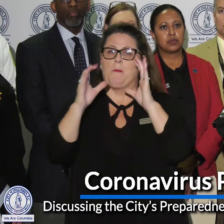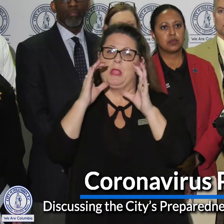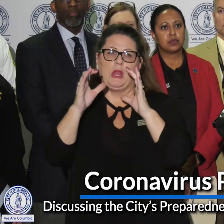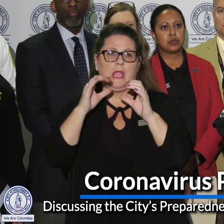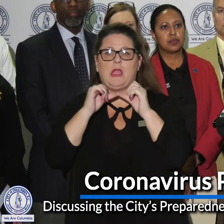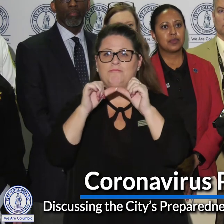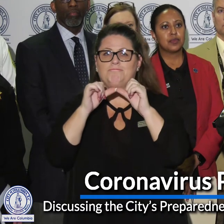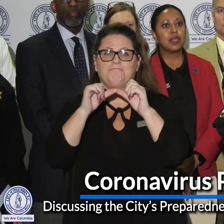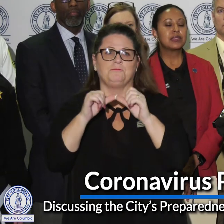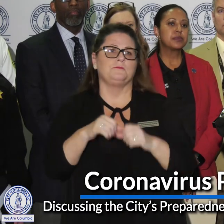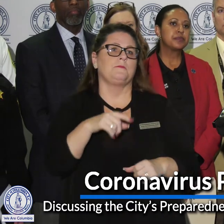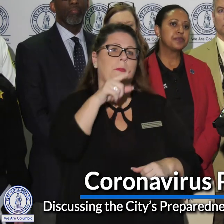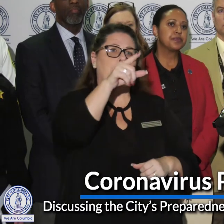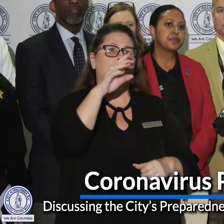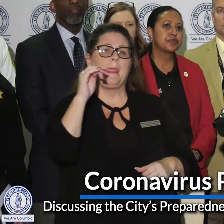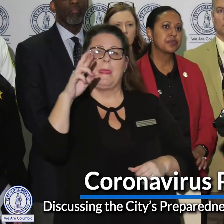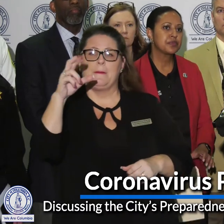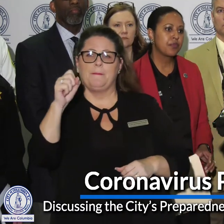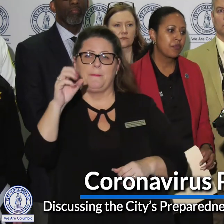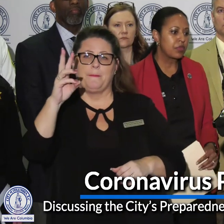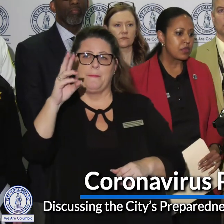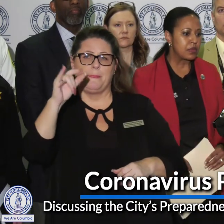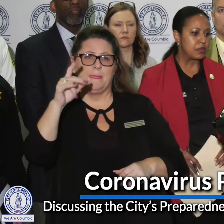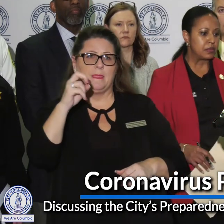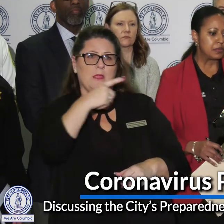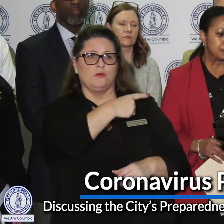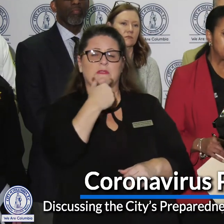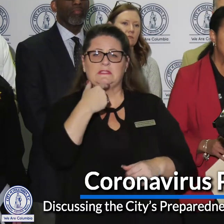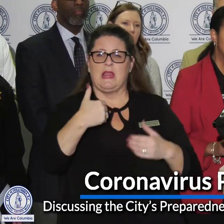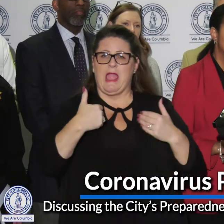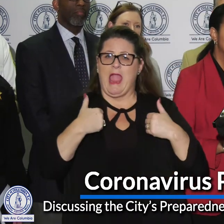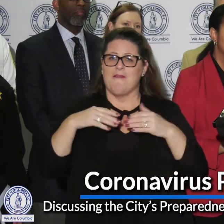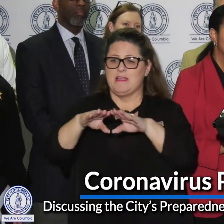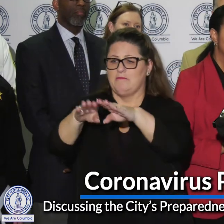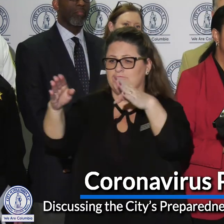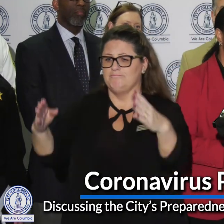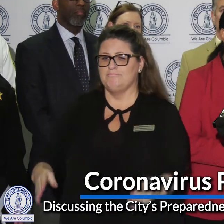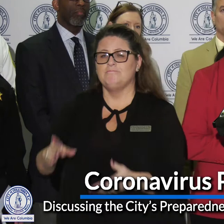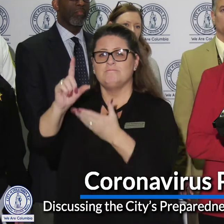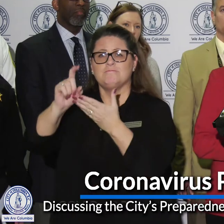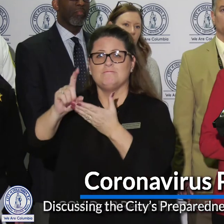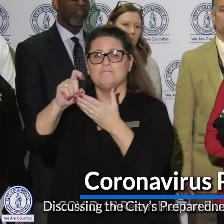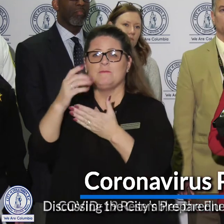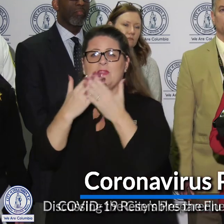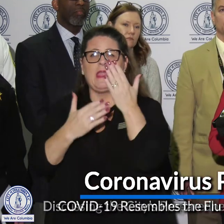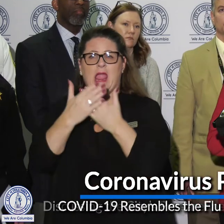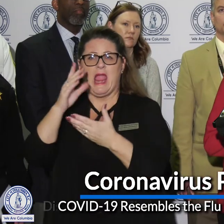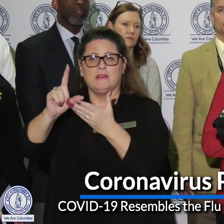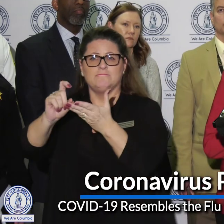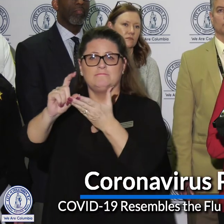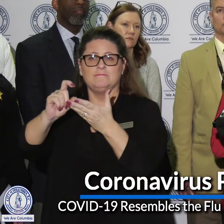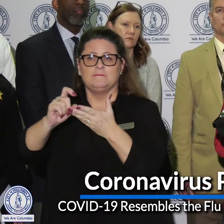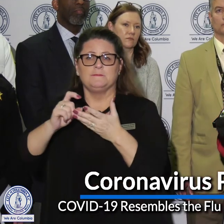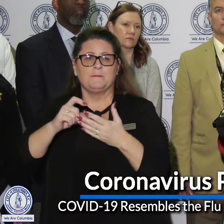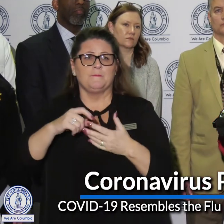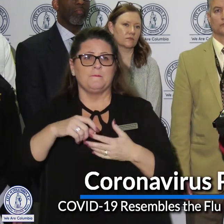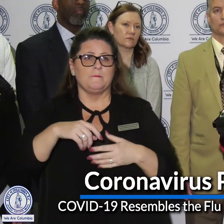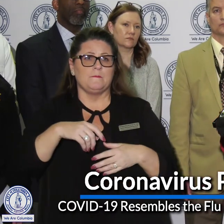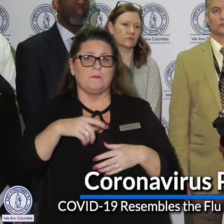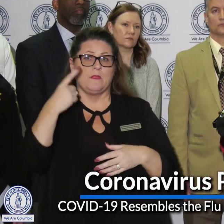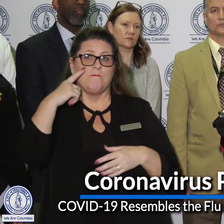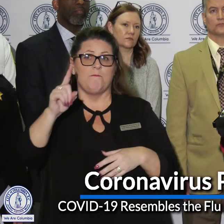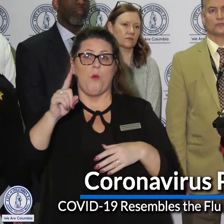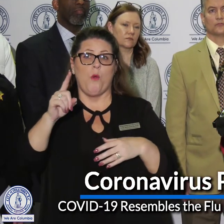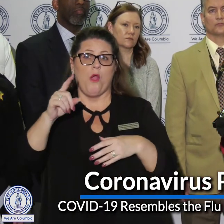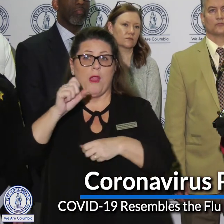constant communication. Ms. Wilson, you spoke about having hand sanitizer stations for employees of the city. Are there any plans in place for having those stations